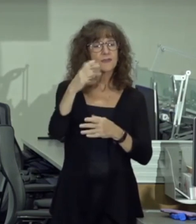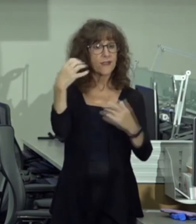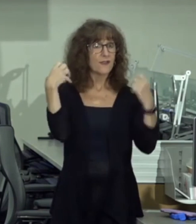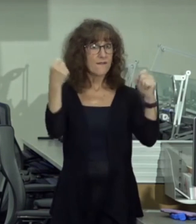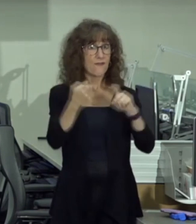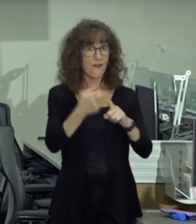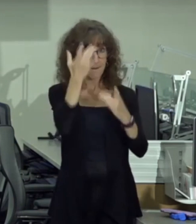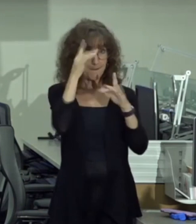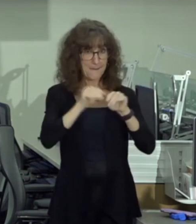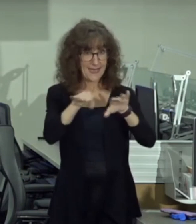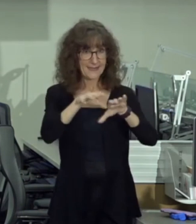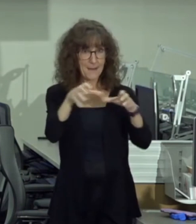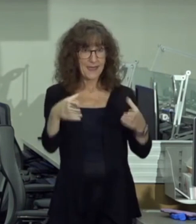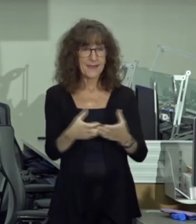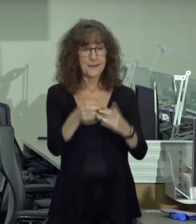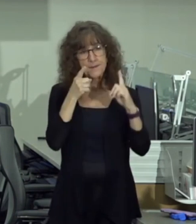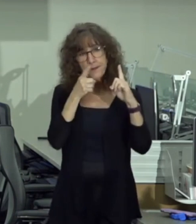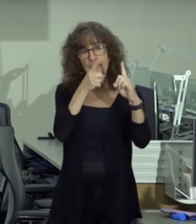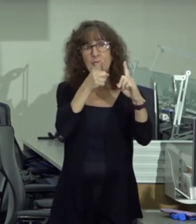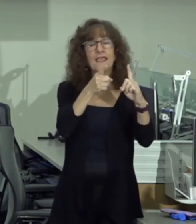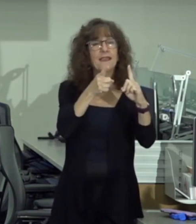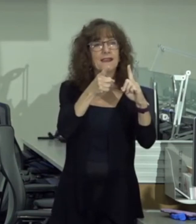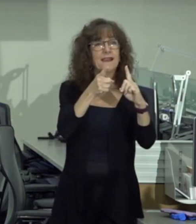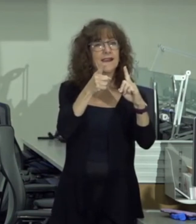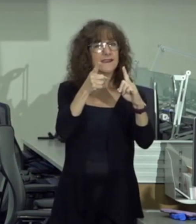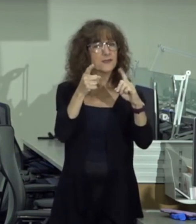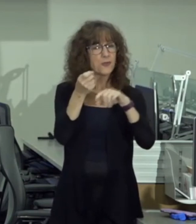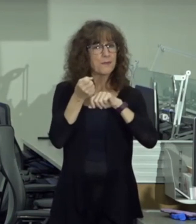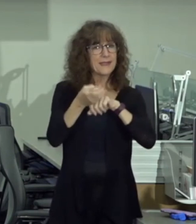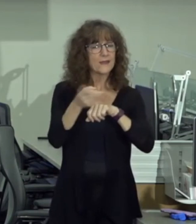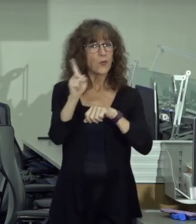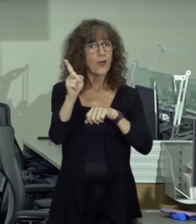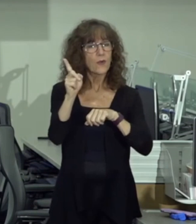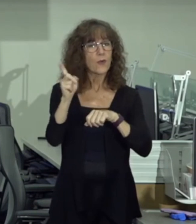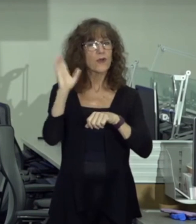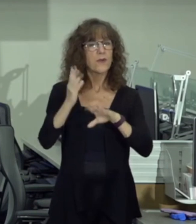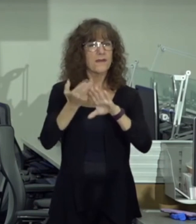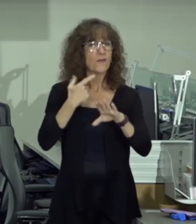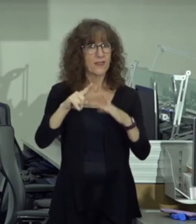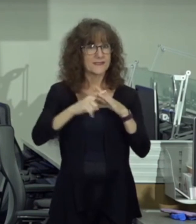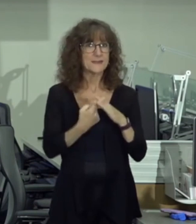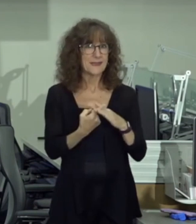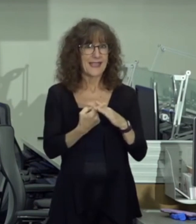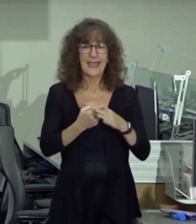from this pandemic and strive to move the county well beyond where we were before this all began.